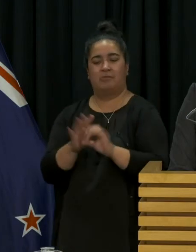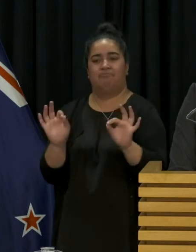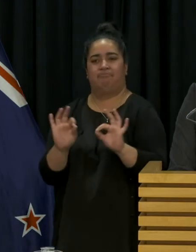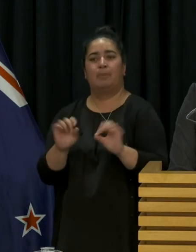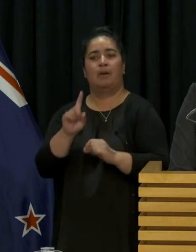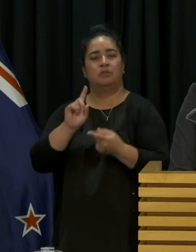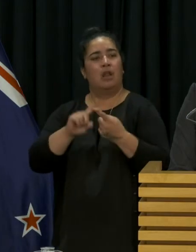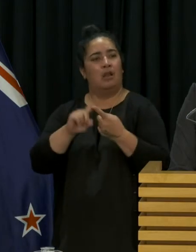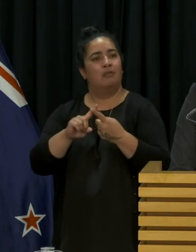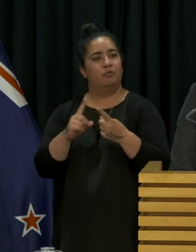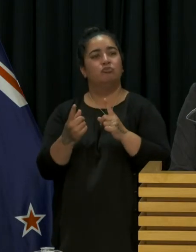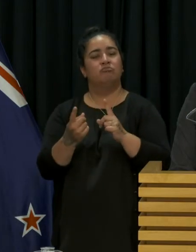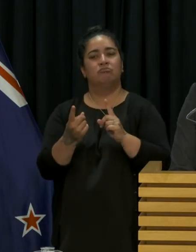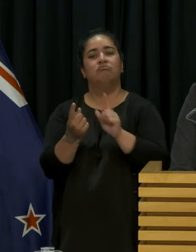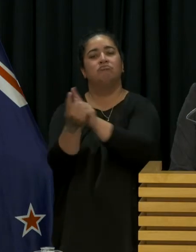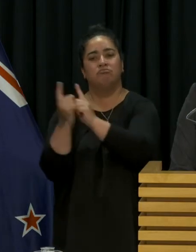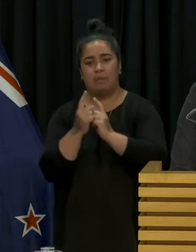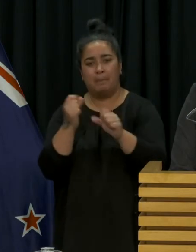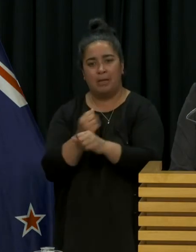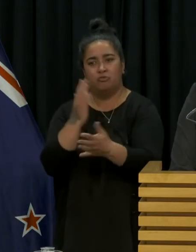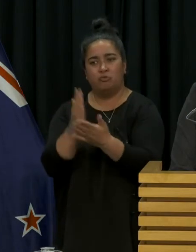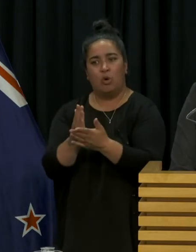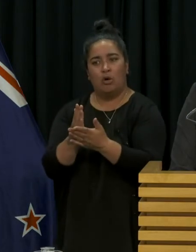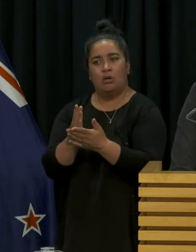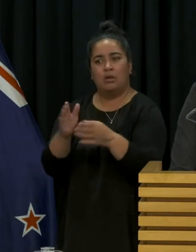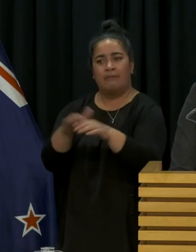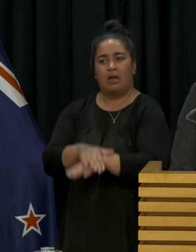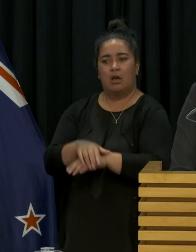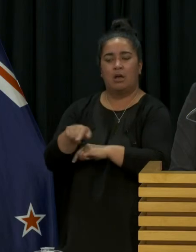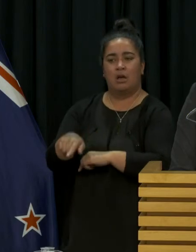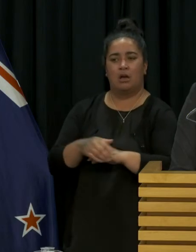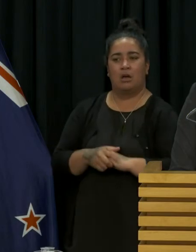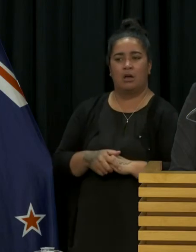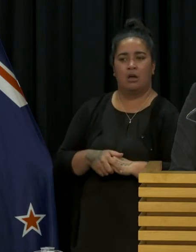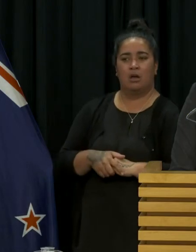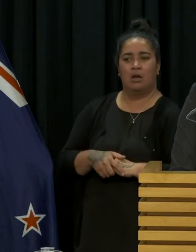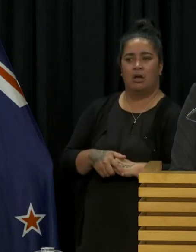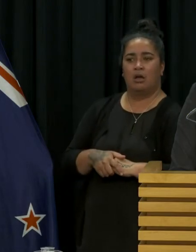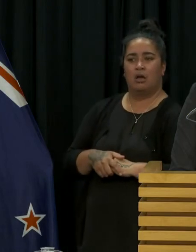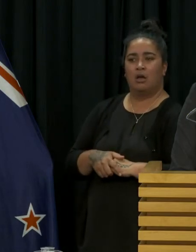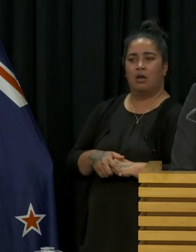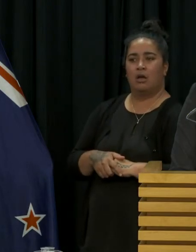keep addressing. Prime Minister, I can come to that. Has the government given up? Oh,